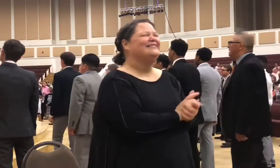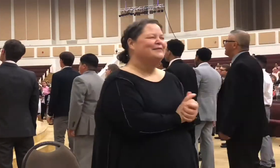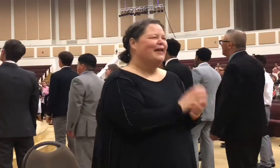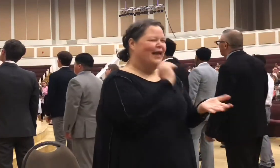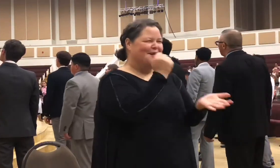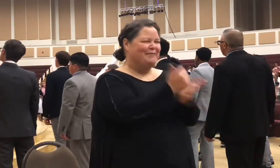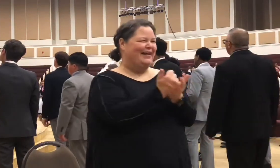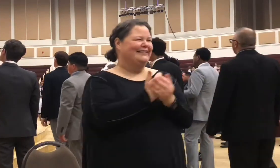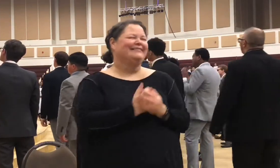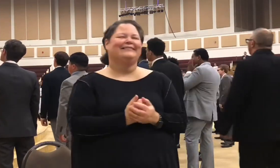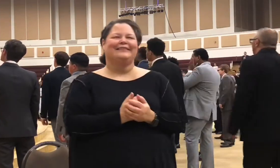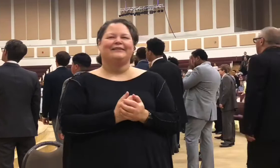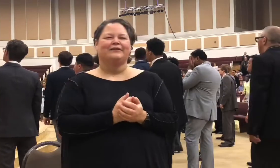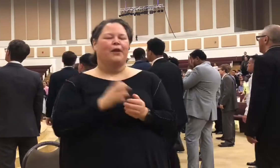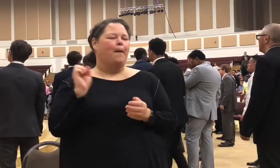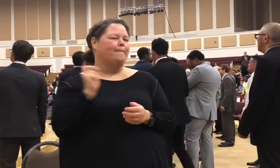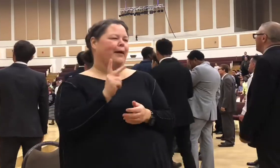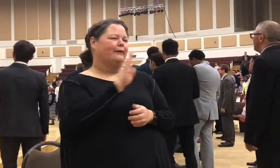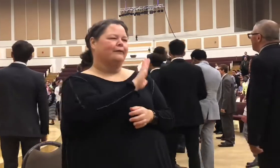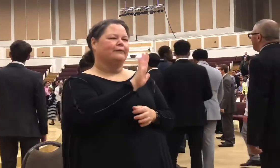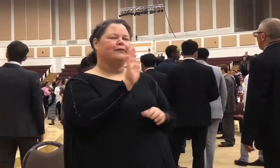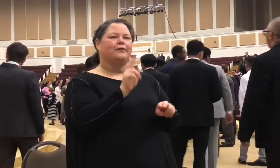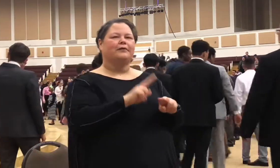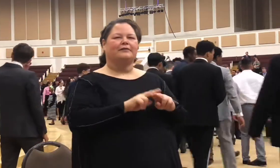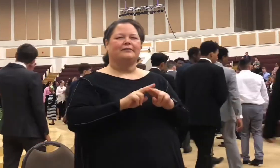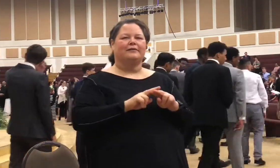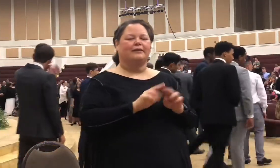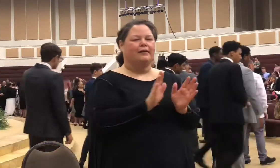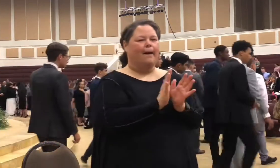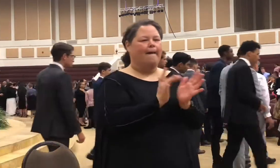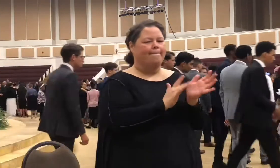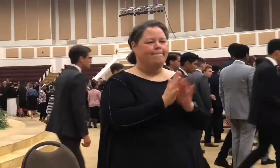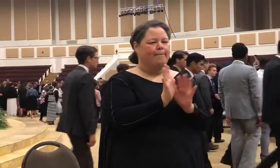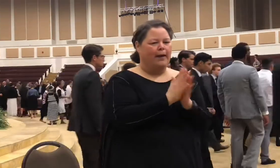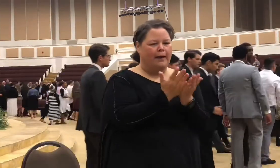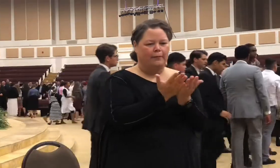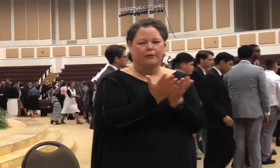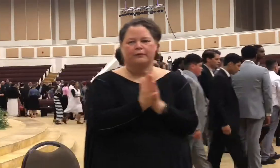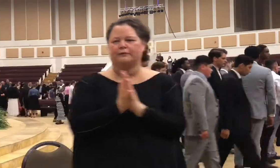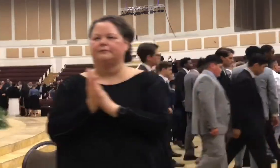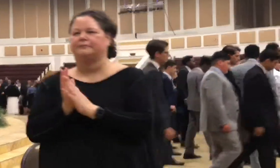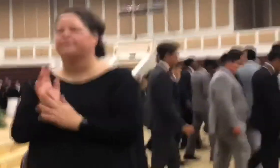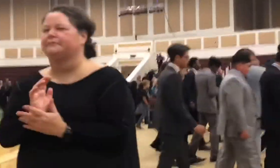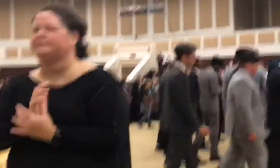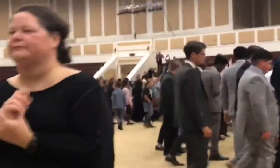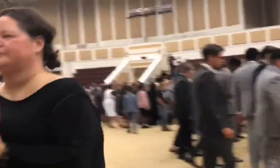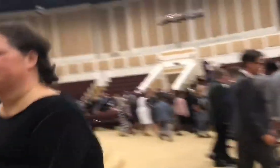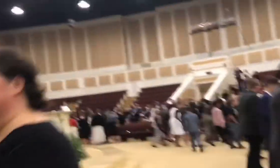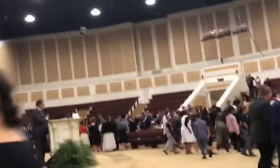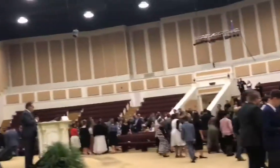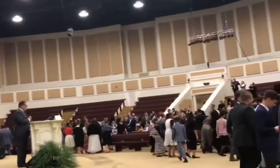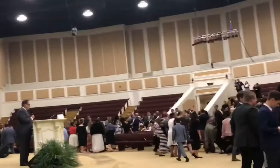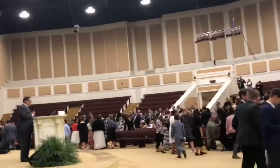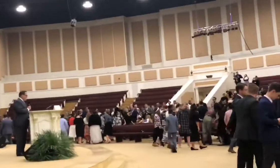Amen. You can return to your seat if you have your Bible. Amen.